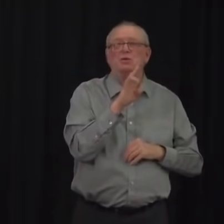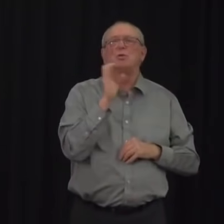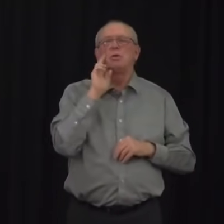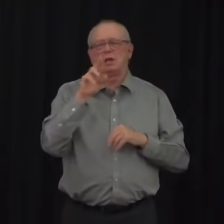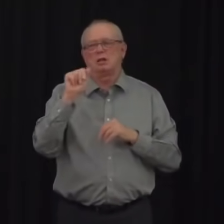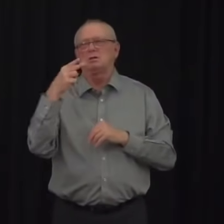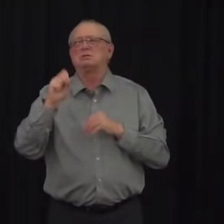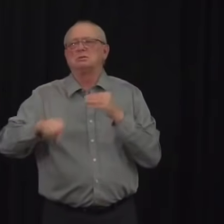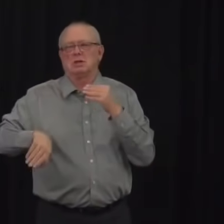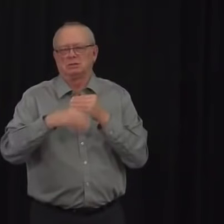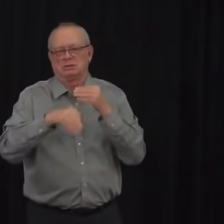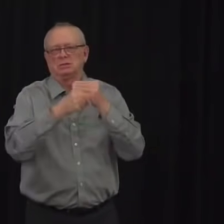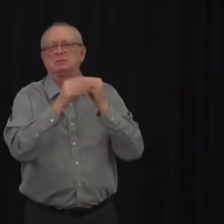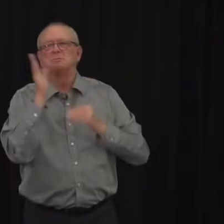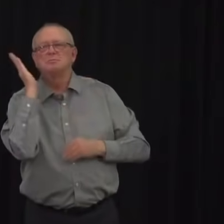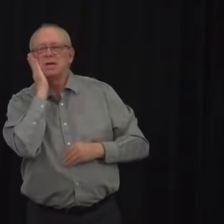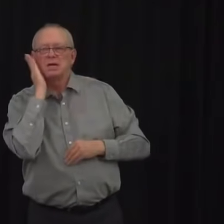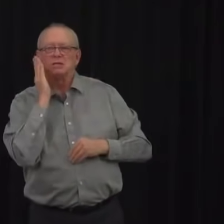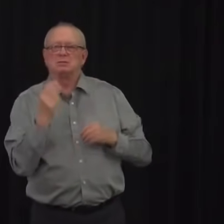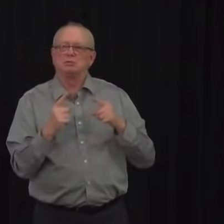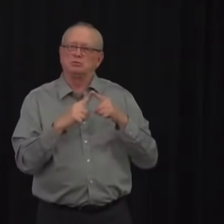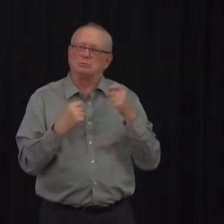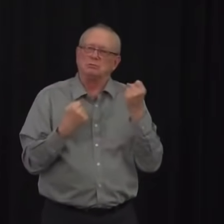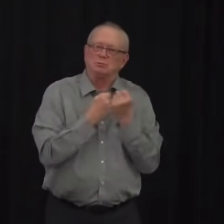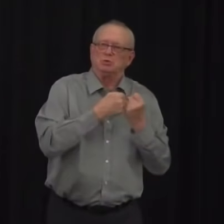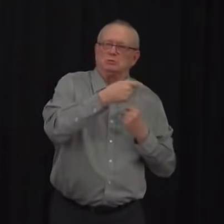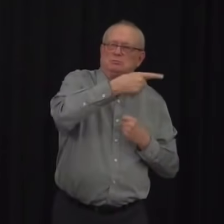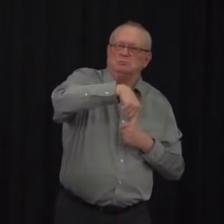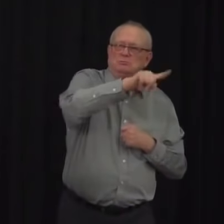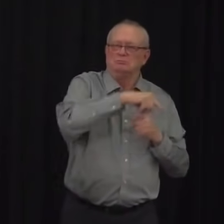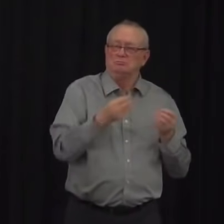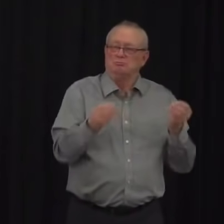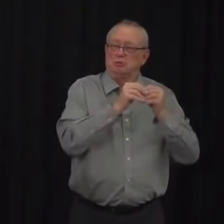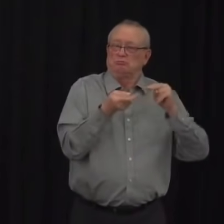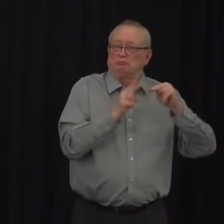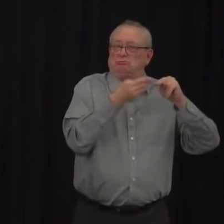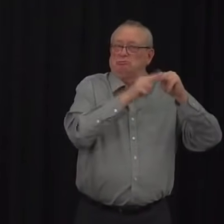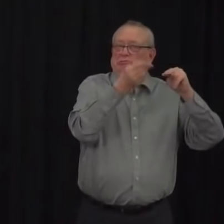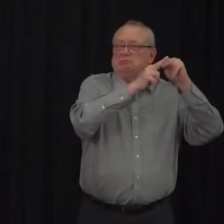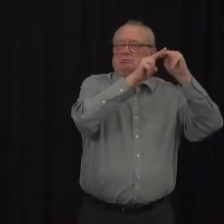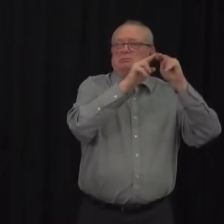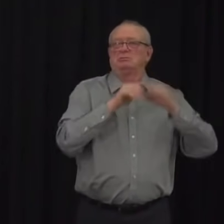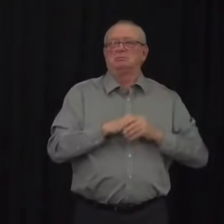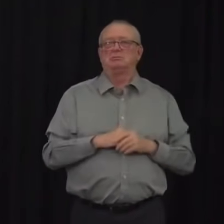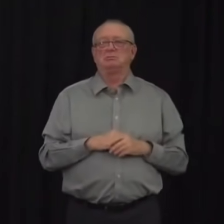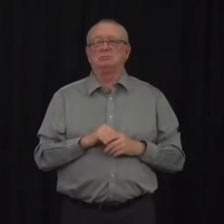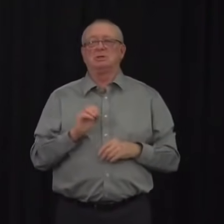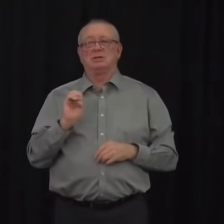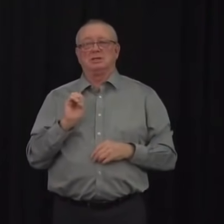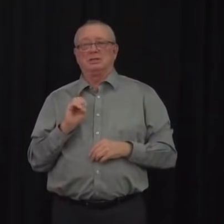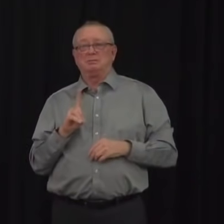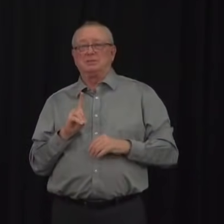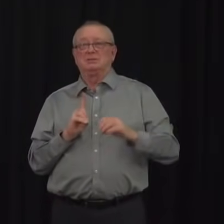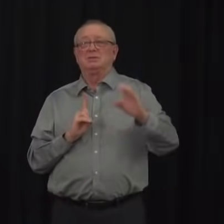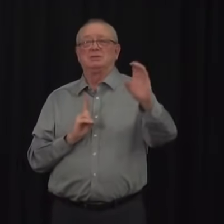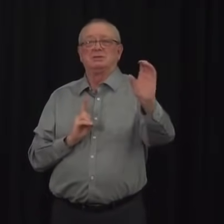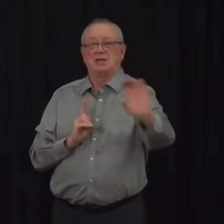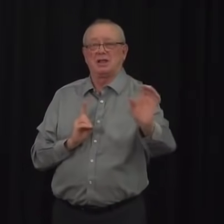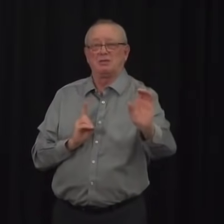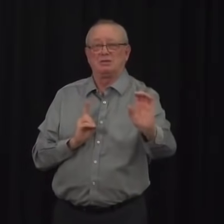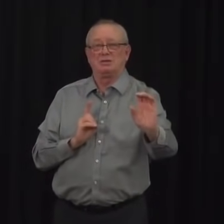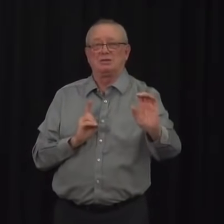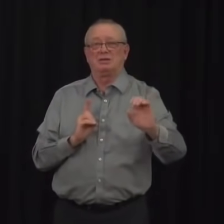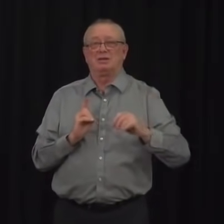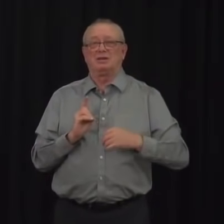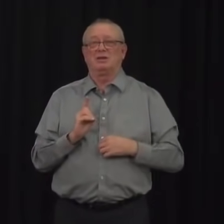care capacity. AHS has already readied additional ICU beds in Edmonton Zone, and additional ICU spaces